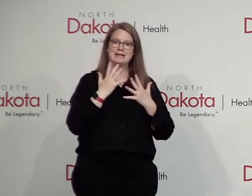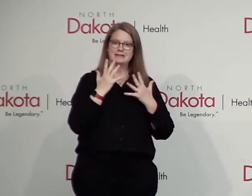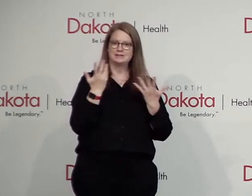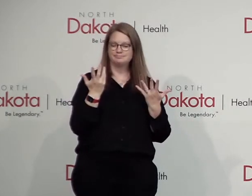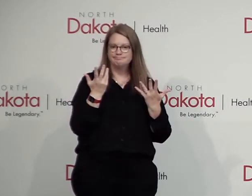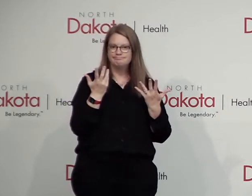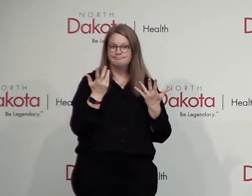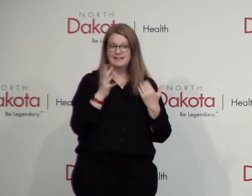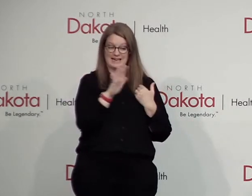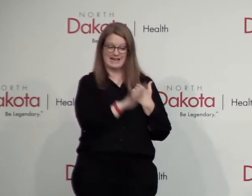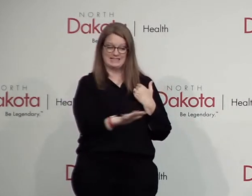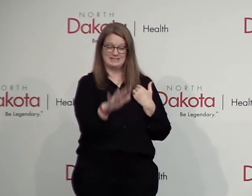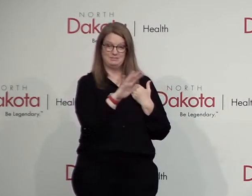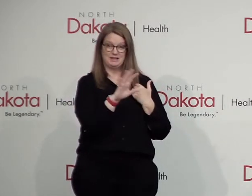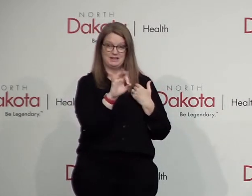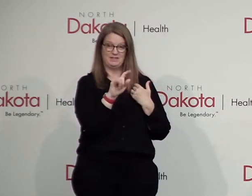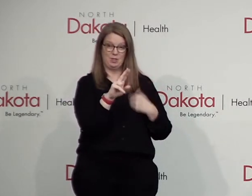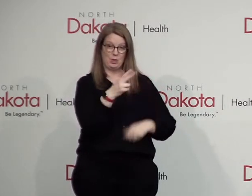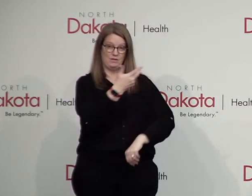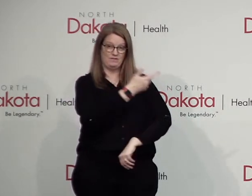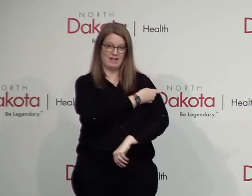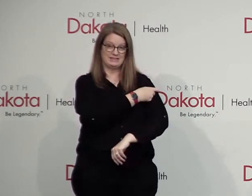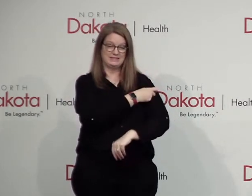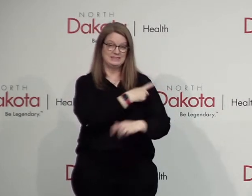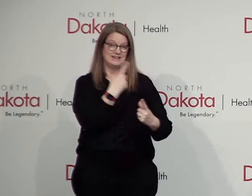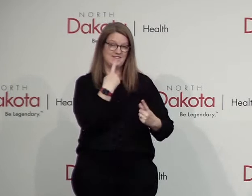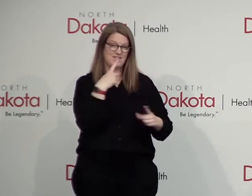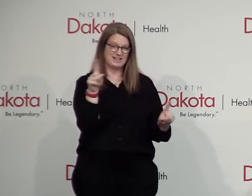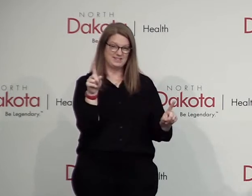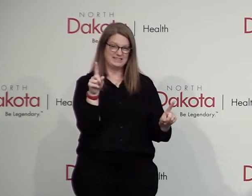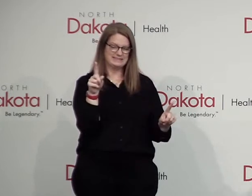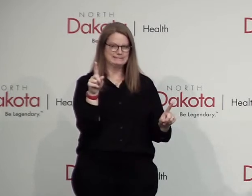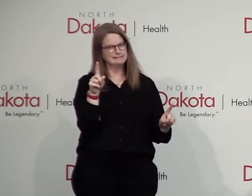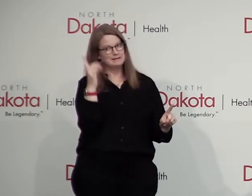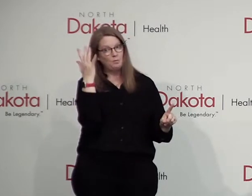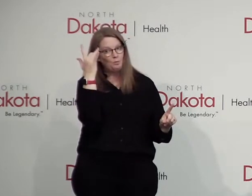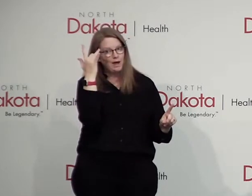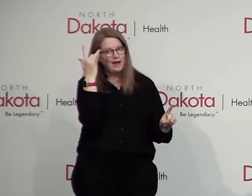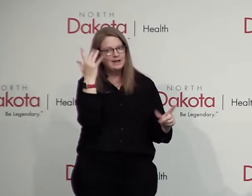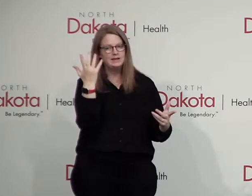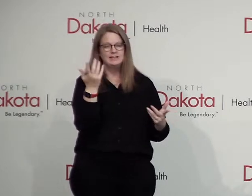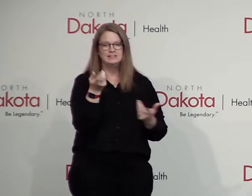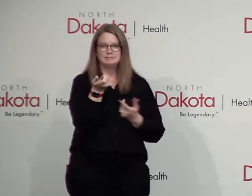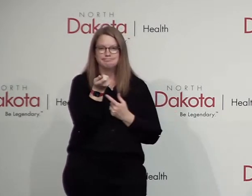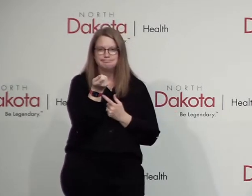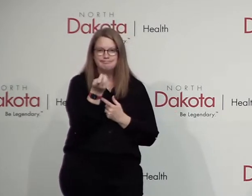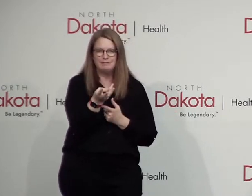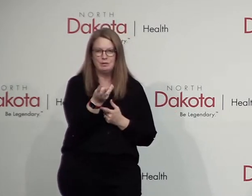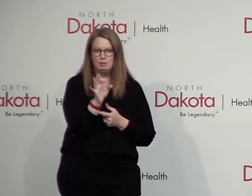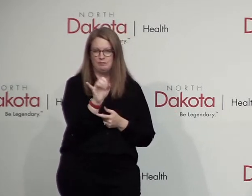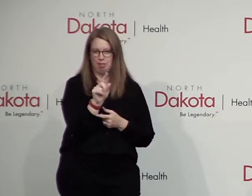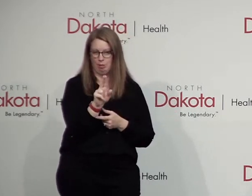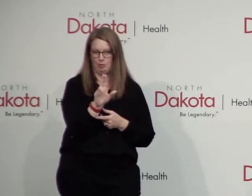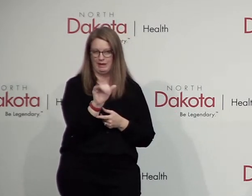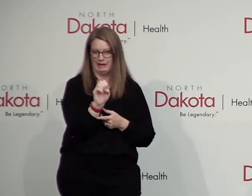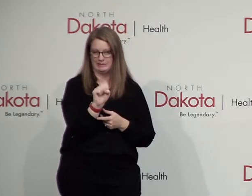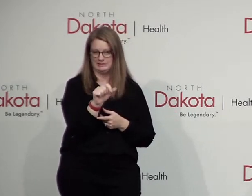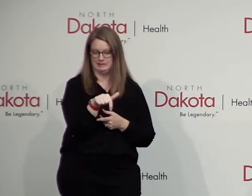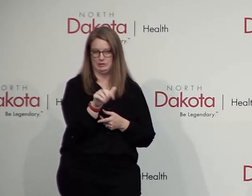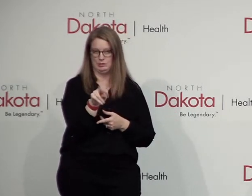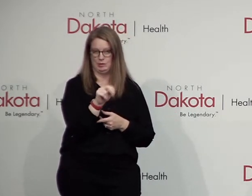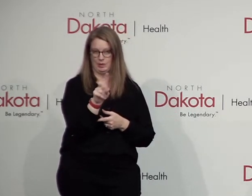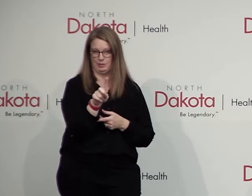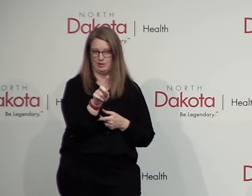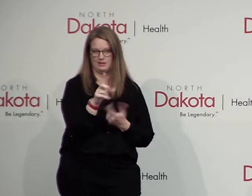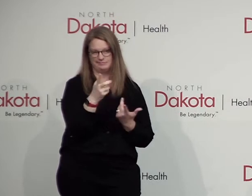have estimates of flu vaccine effectiveness for last season, and that's because there were so few flu cases in